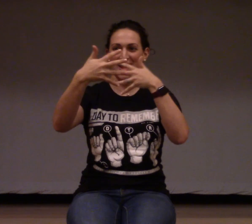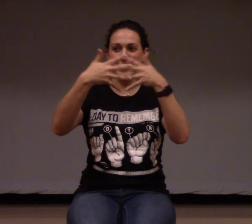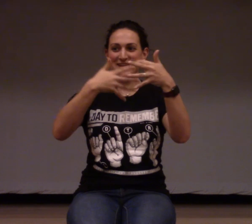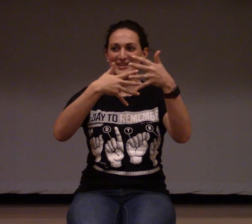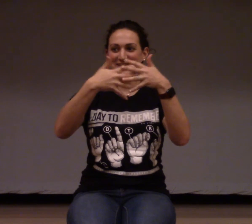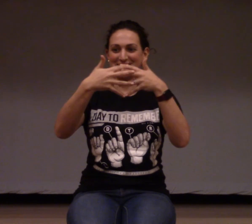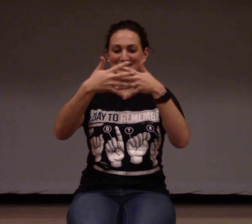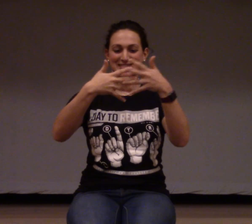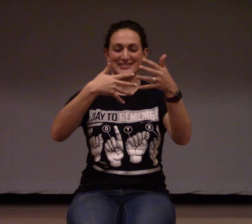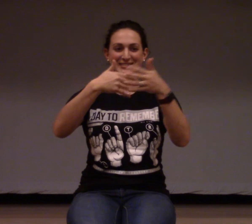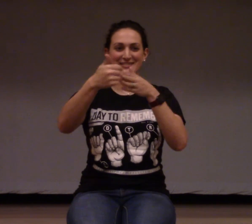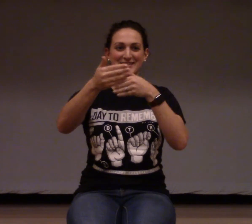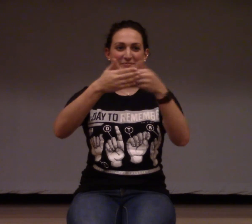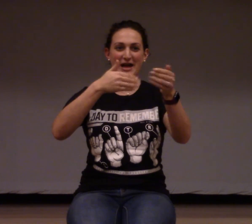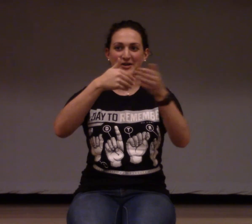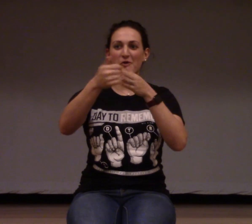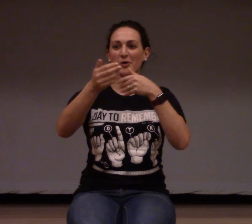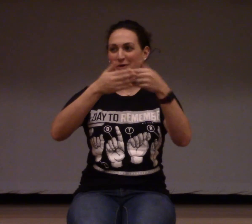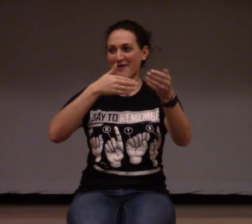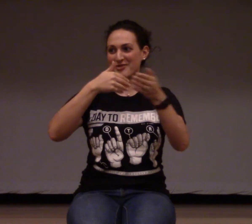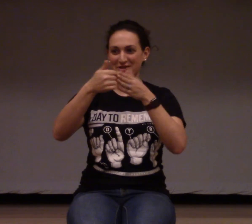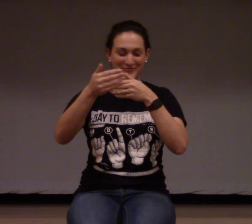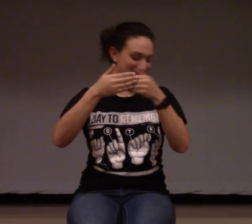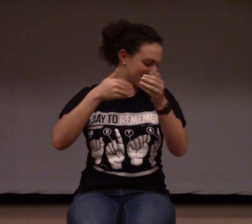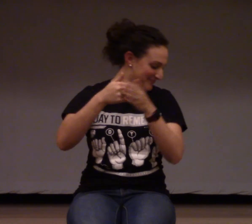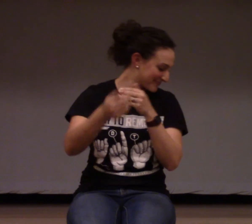Gray, doesn't matter or whatever.